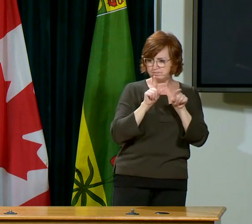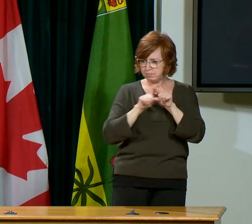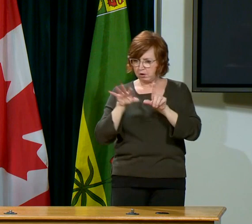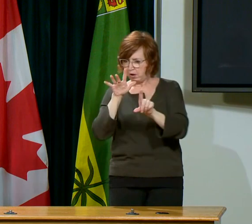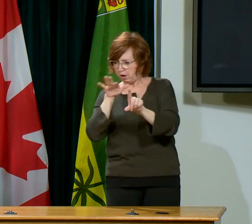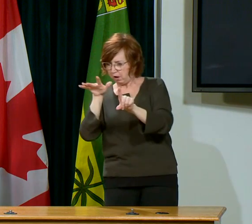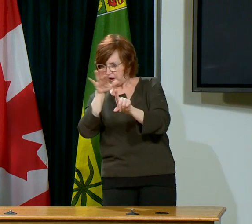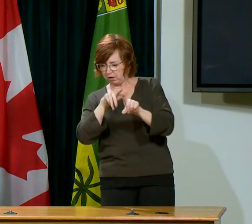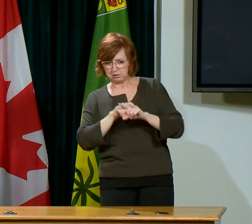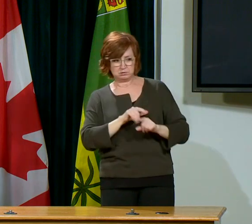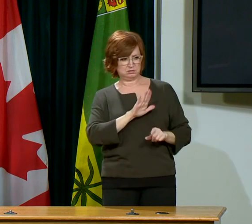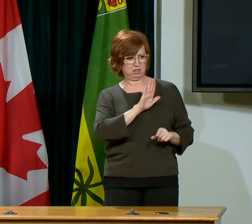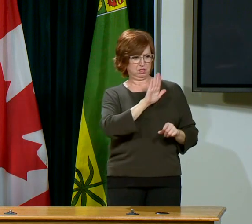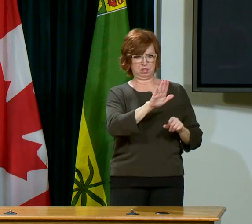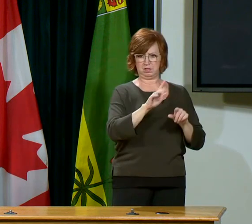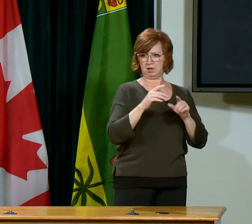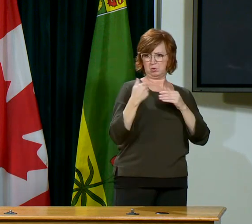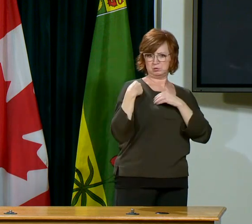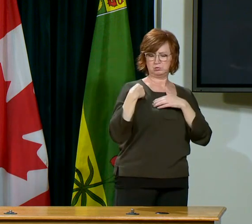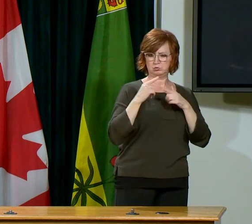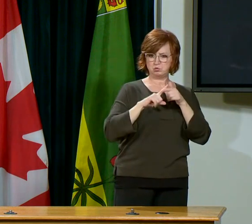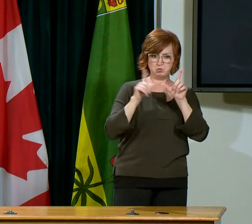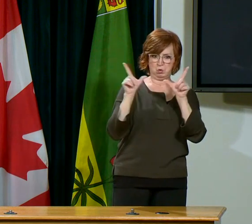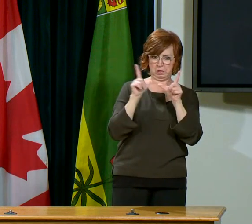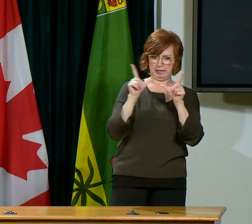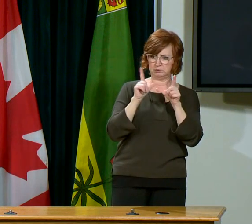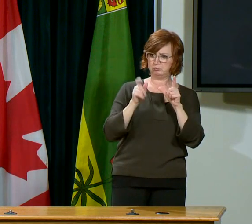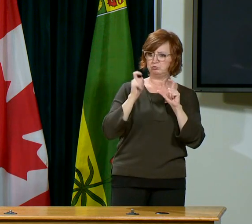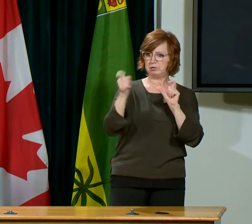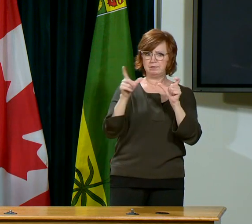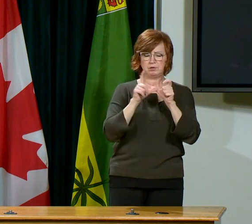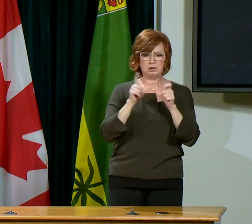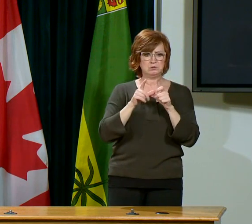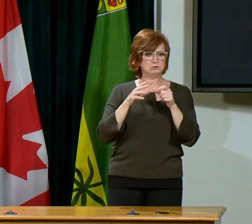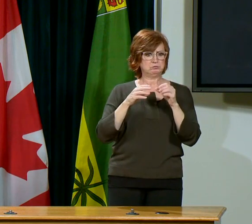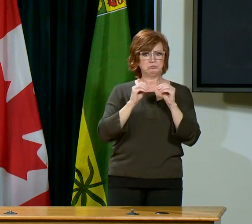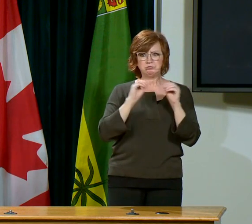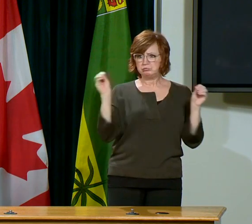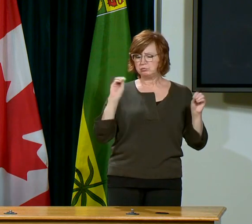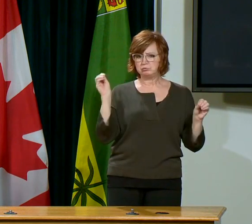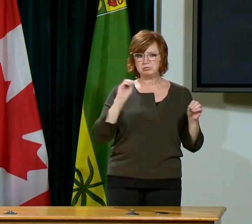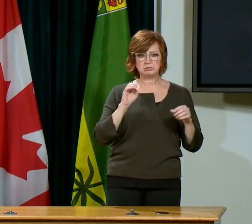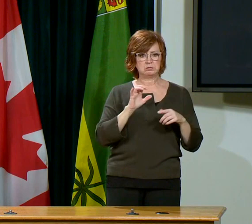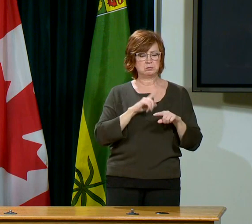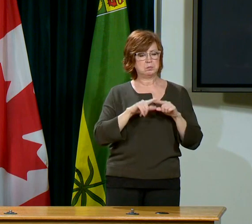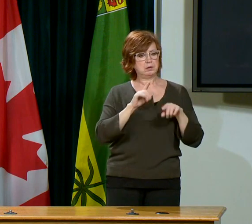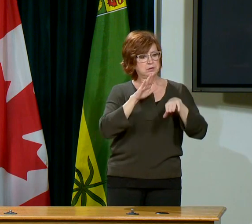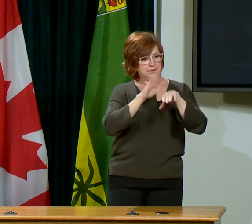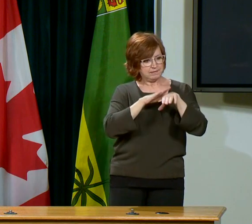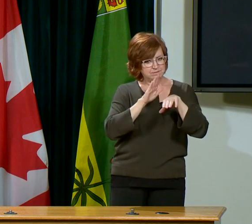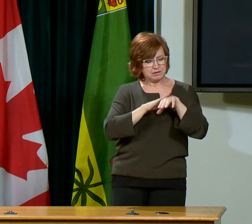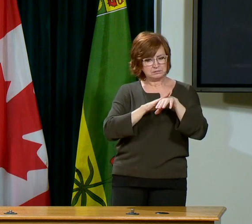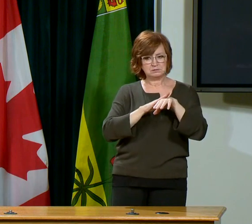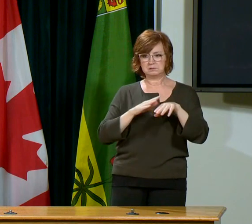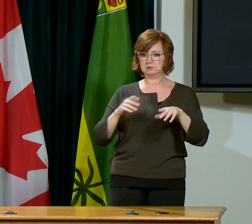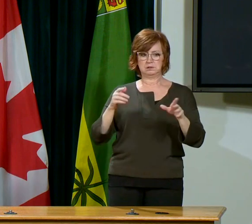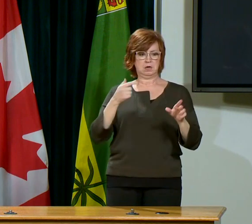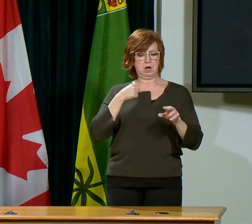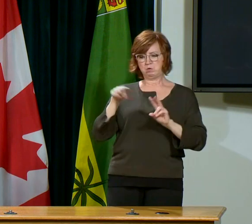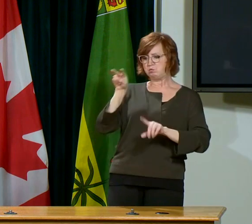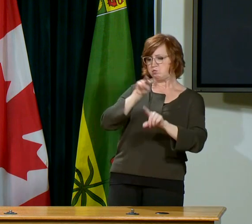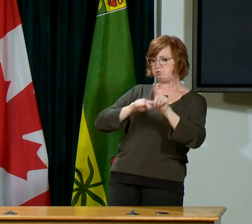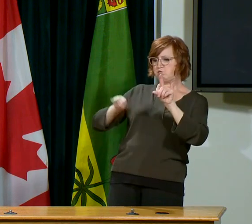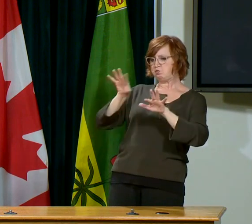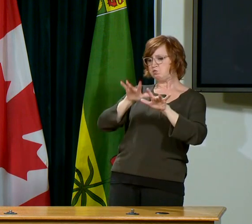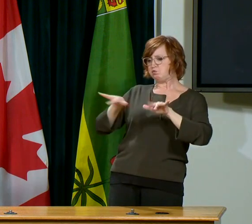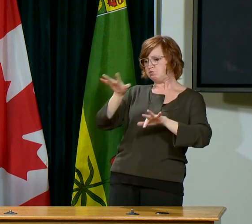events of this nature. So when they're asked for their advice and they provide that advice, it's not in the context of approving these events. It's to provide